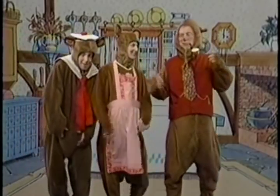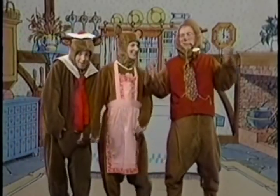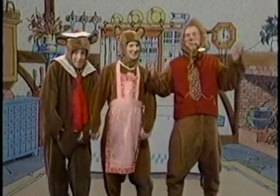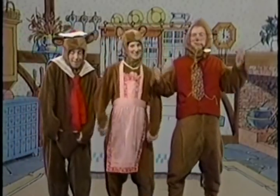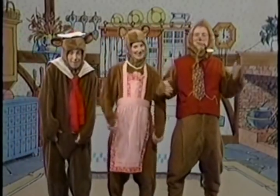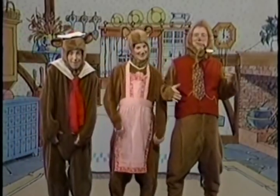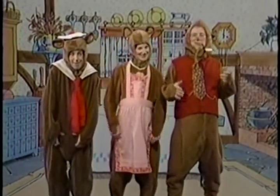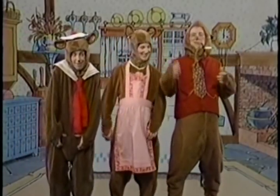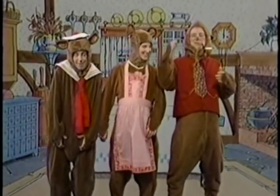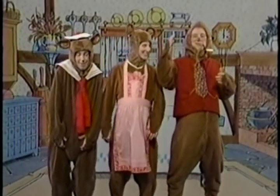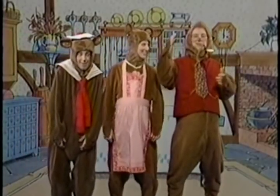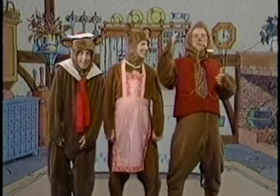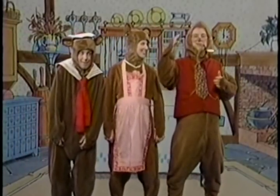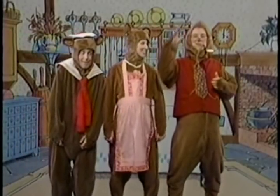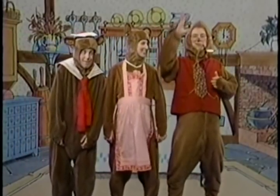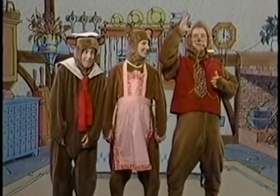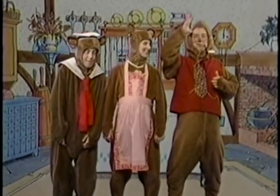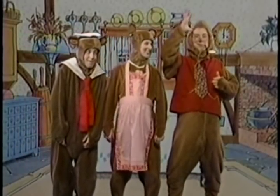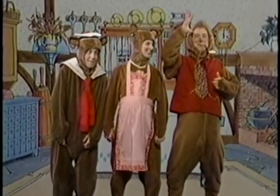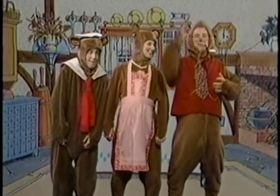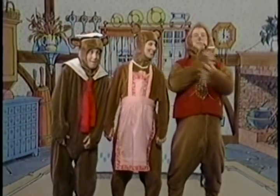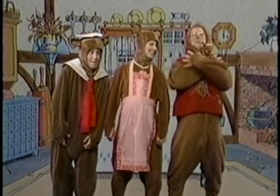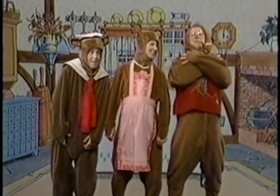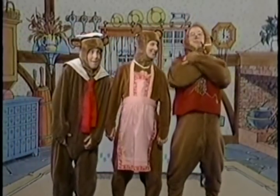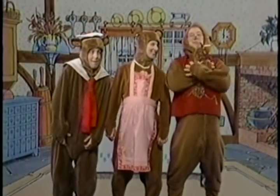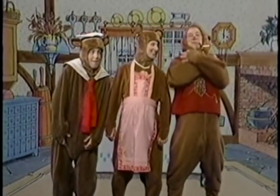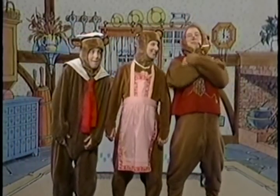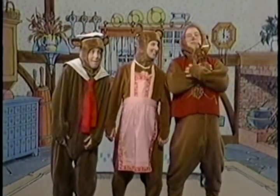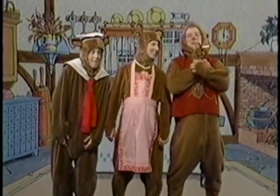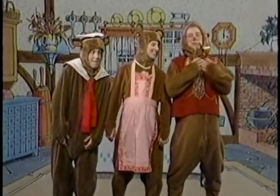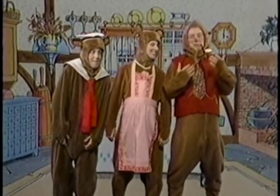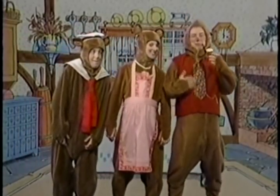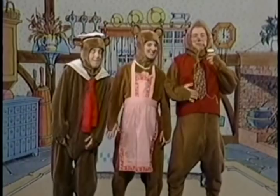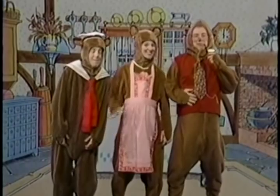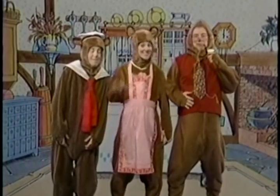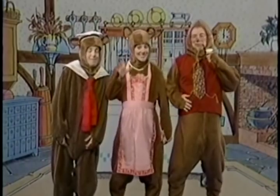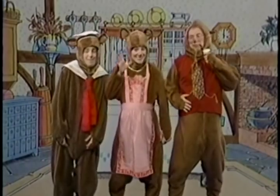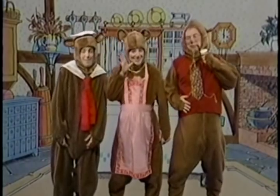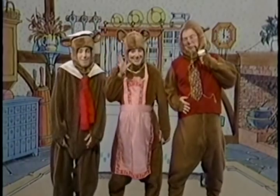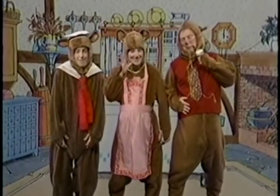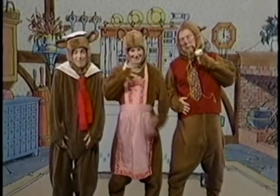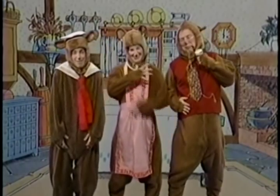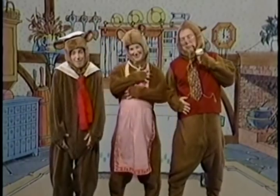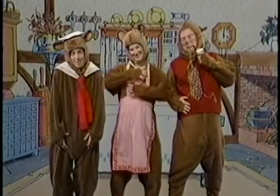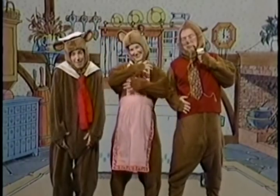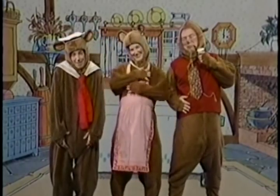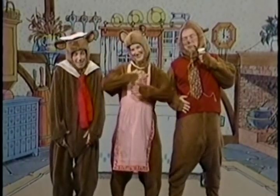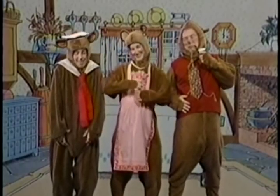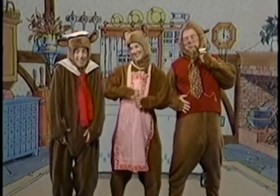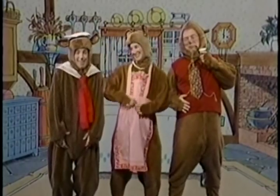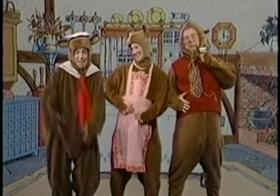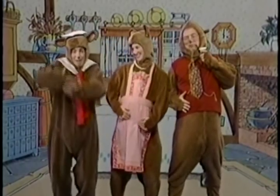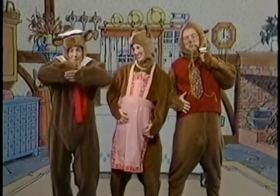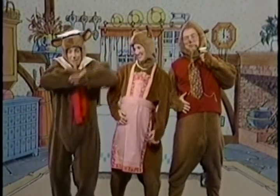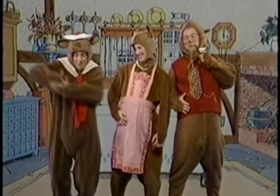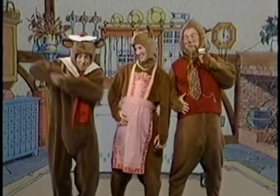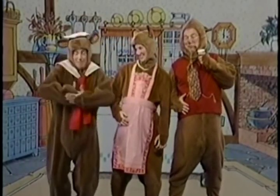There was a great big papa bear, a middle-sized mama bear, and a